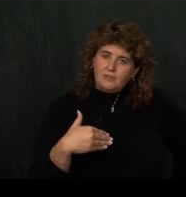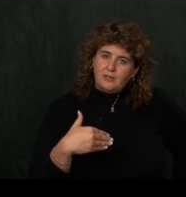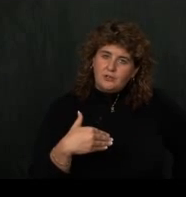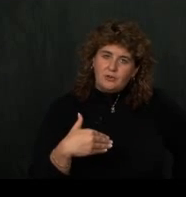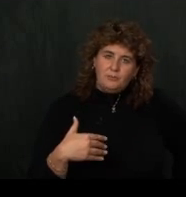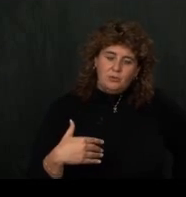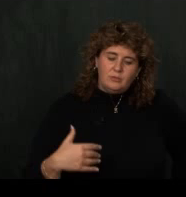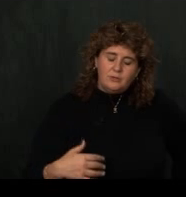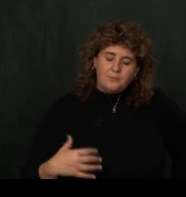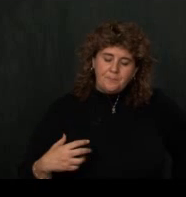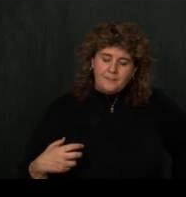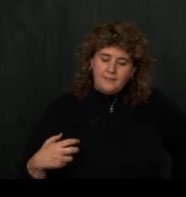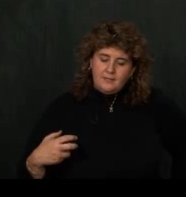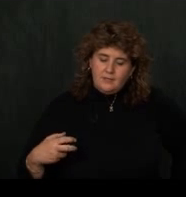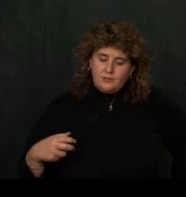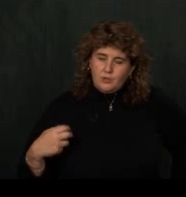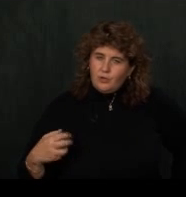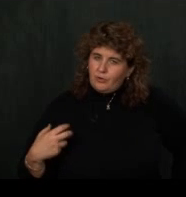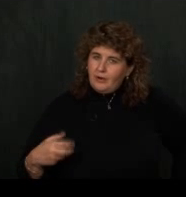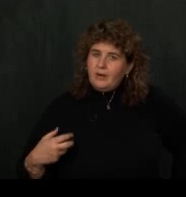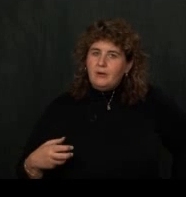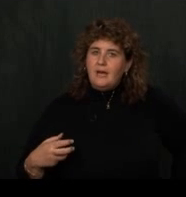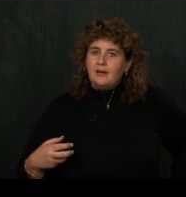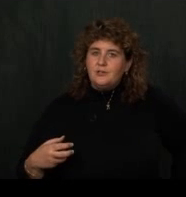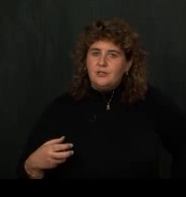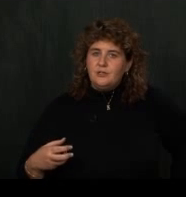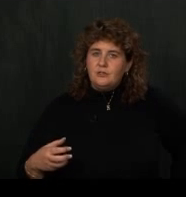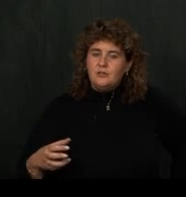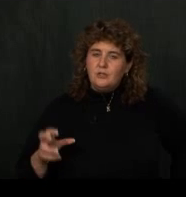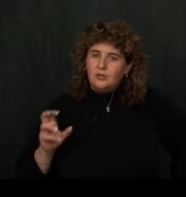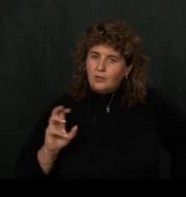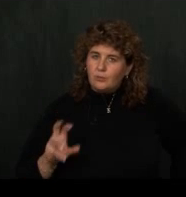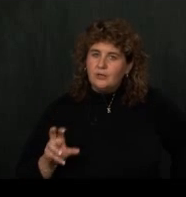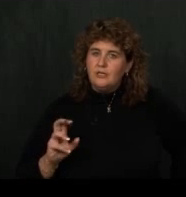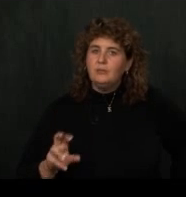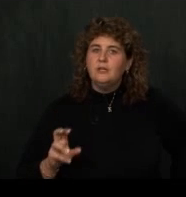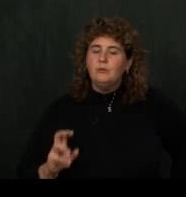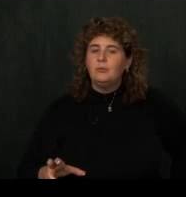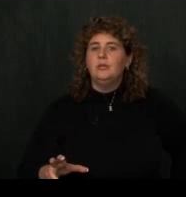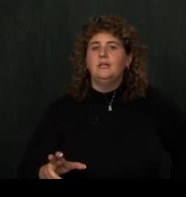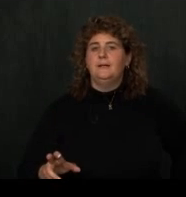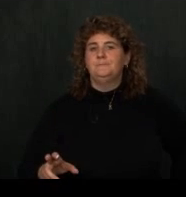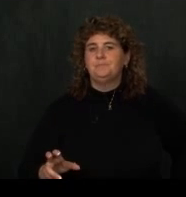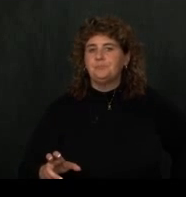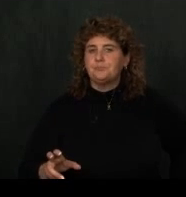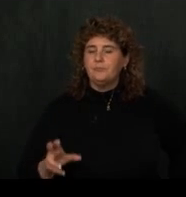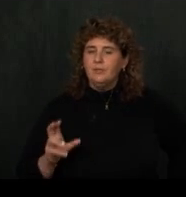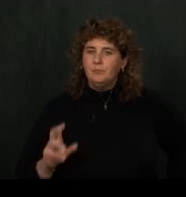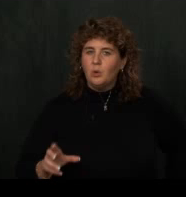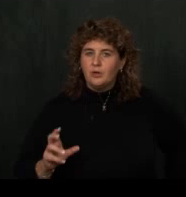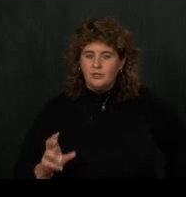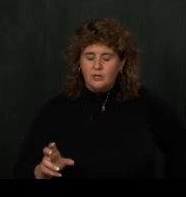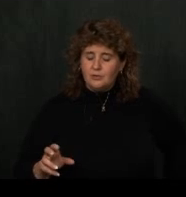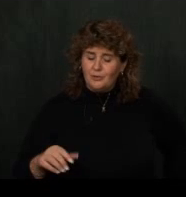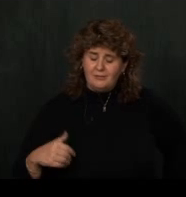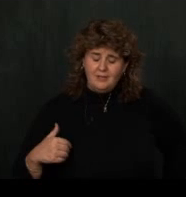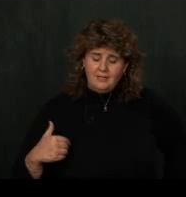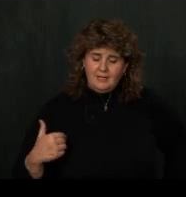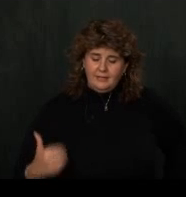then strep pneumo. So your gram reactions are really, really, really important to know. So if this